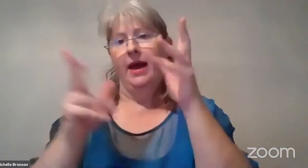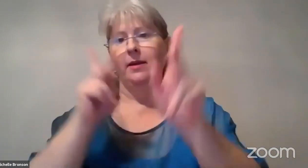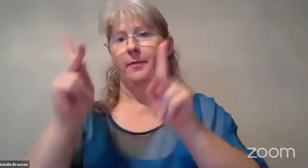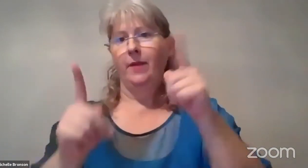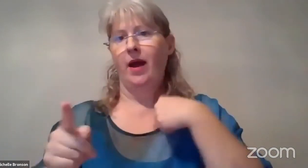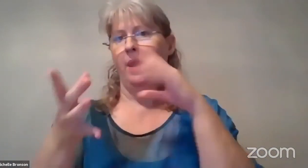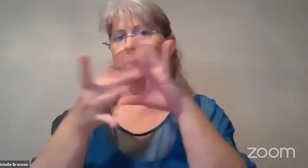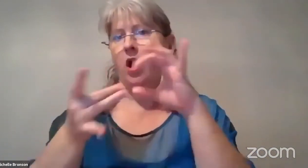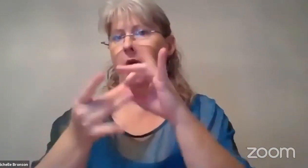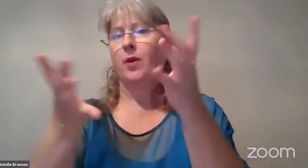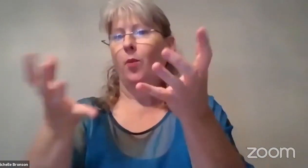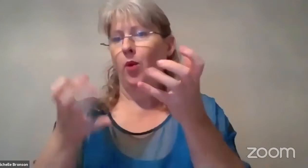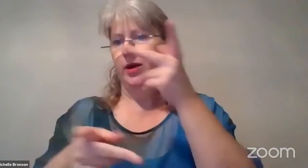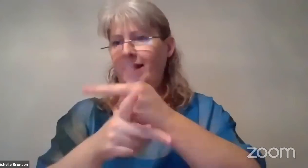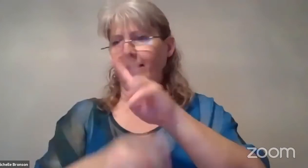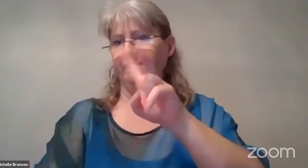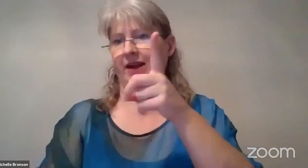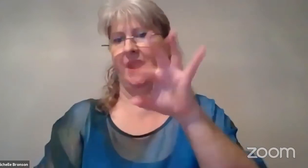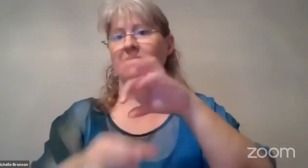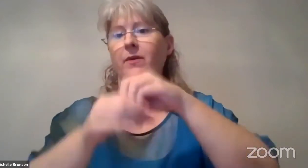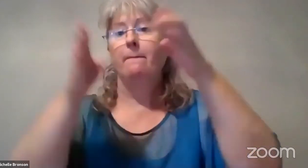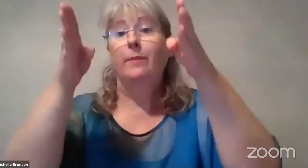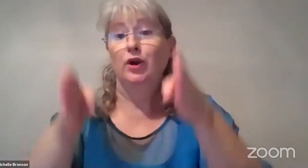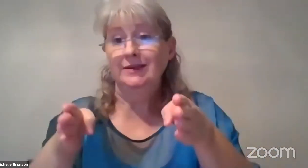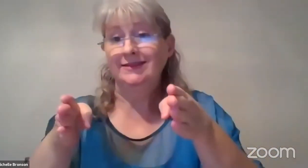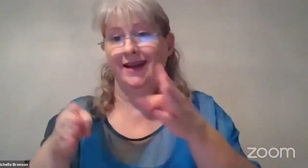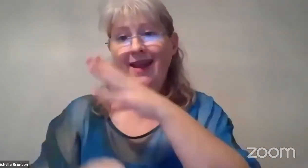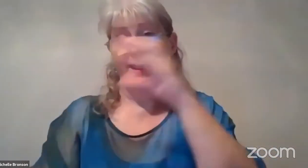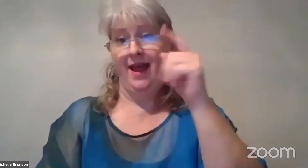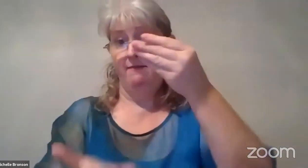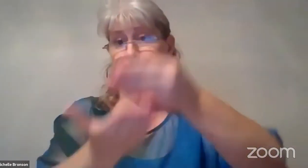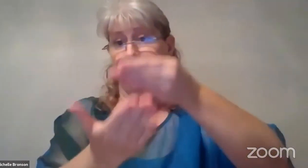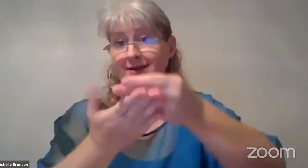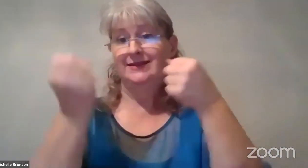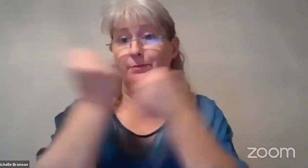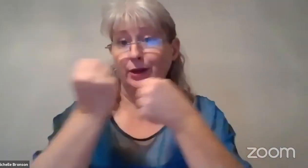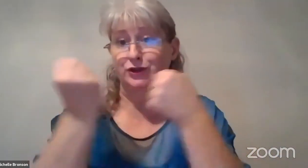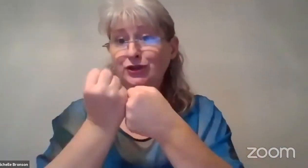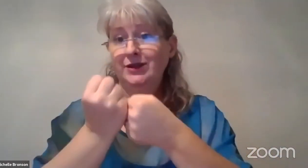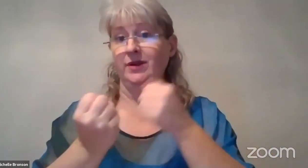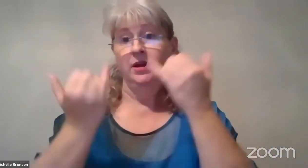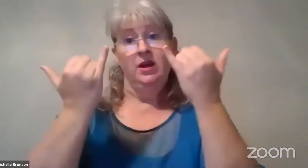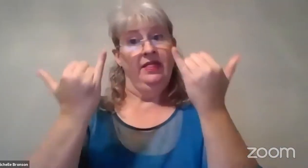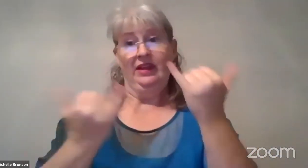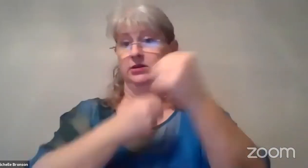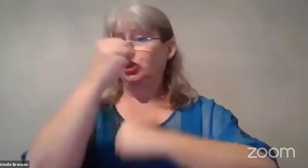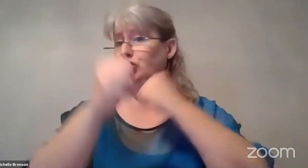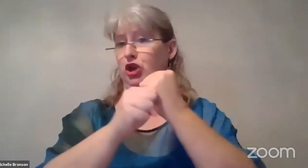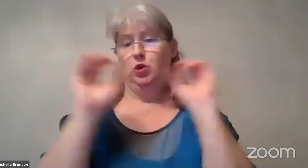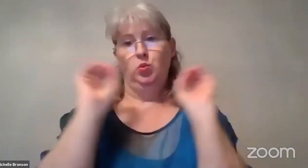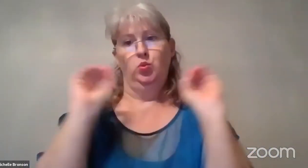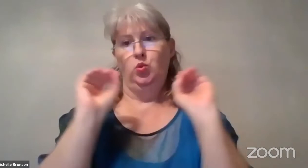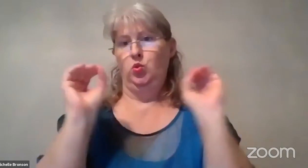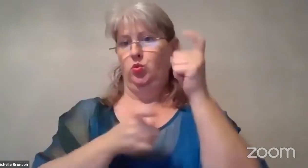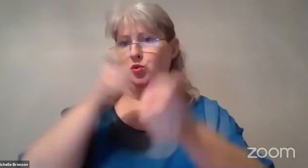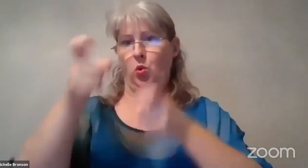necessary. With VDF, there are many people who have commented that they want to keep that particular event as a live